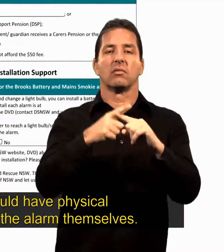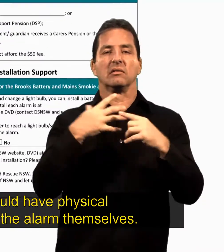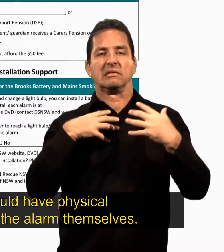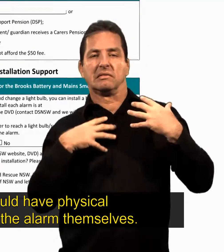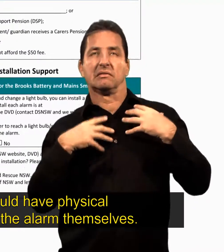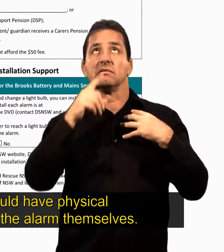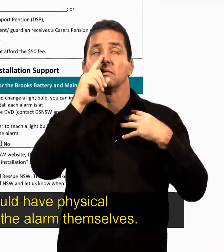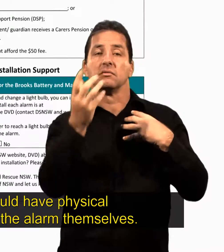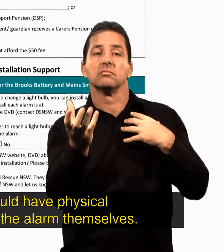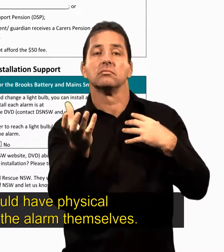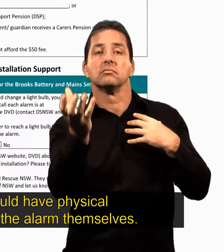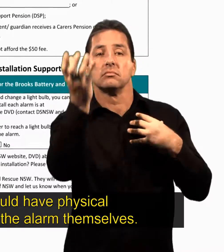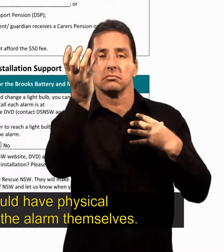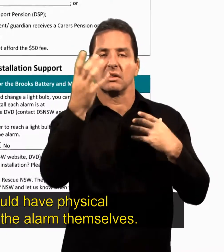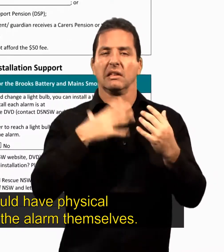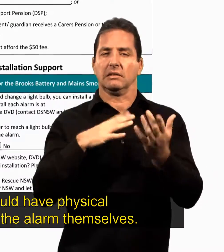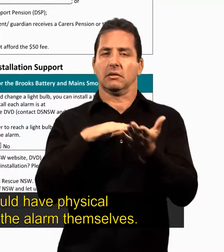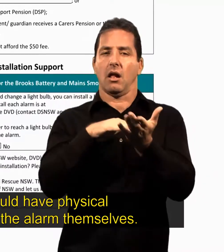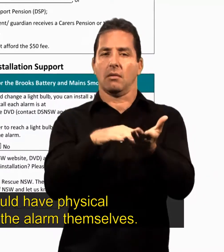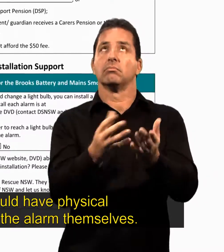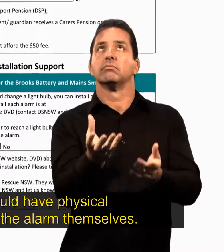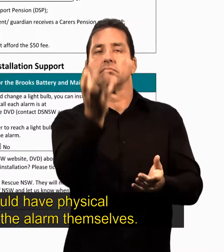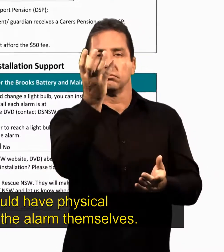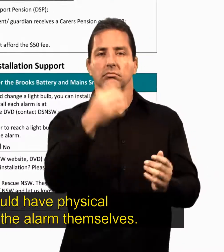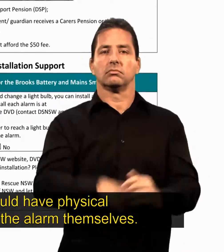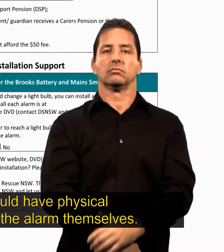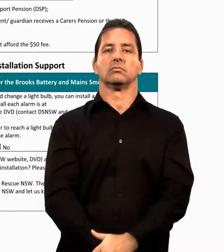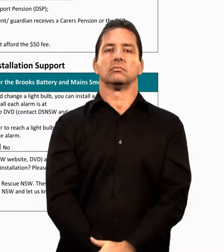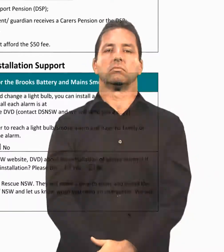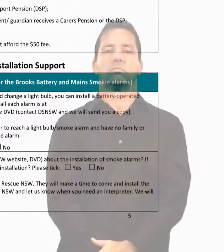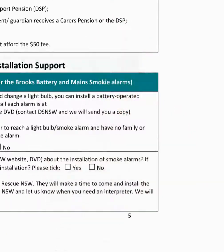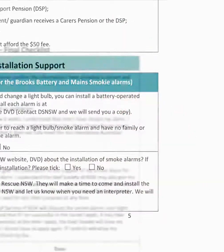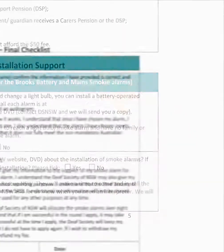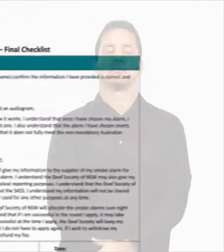or who would have physical disability installing the alarm themselves.